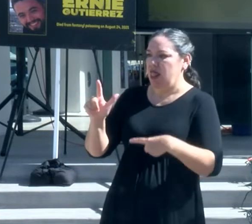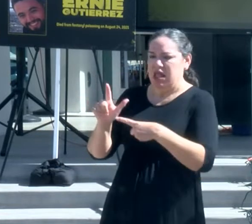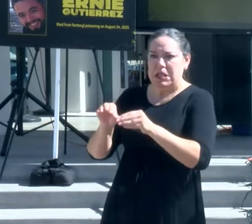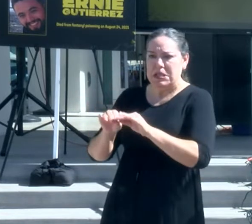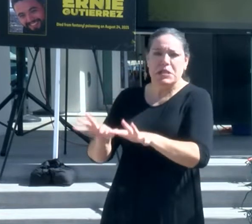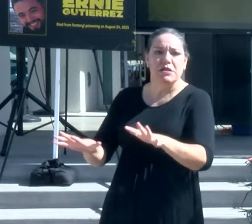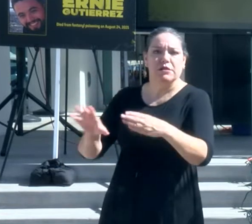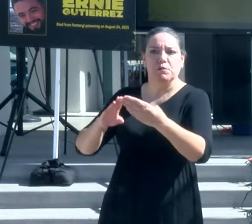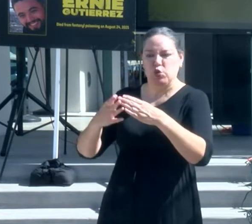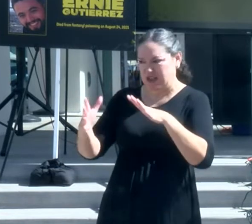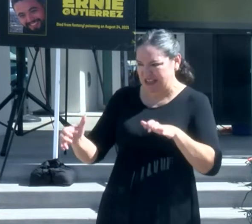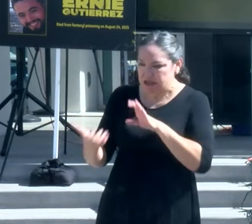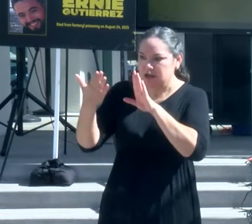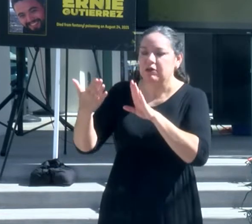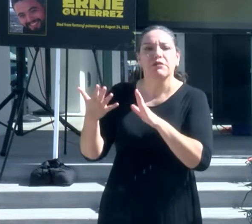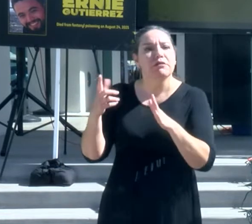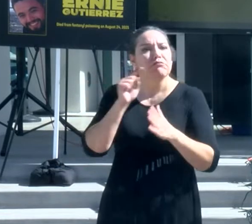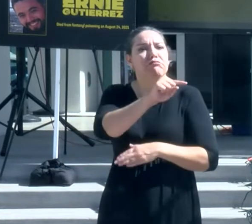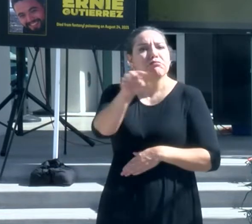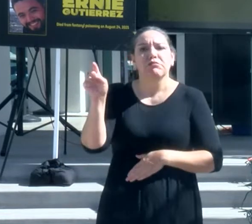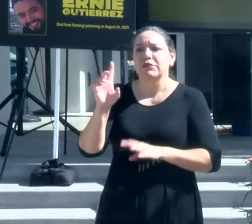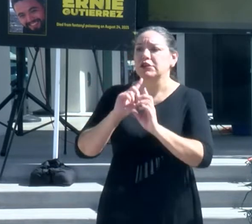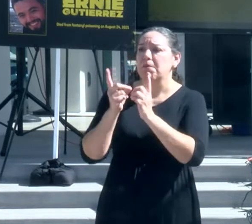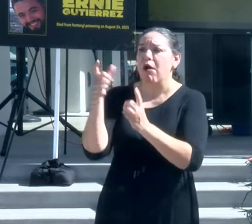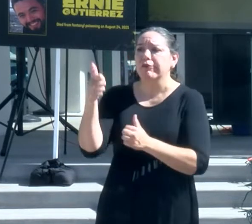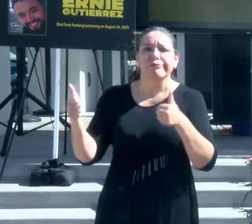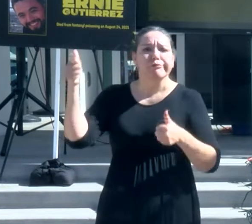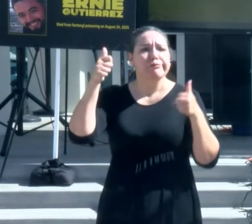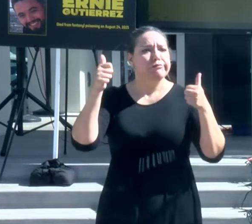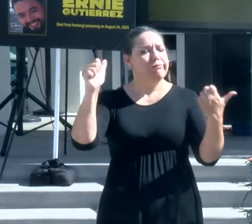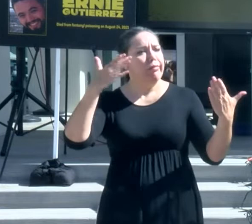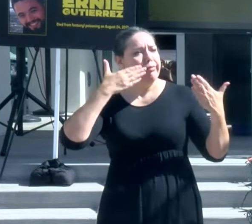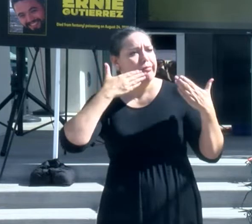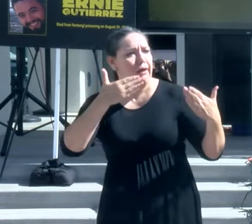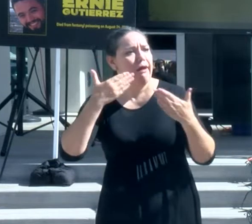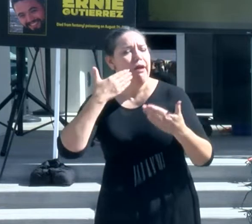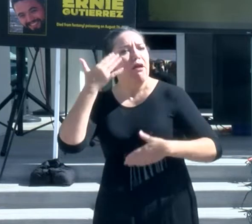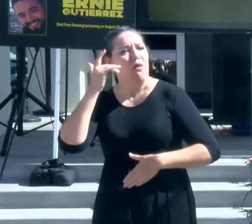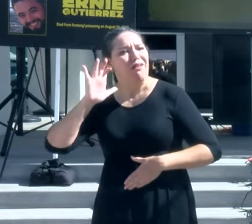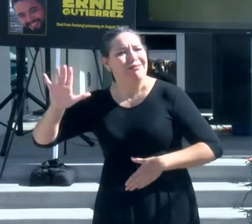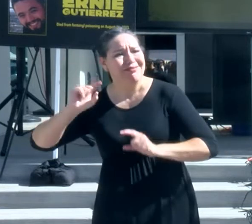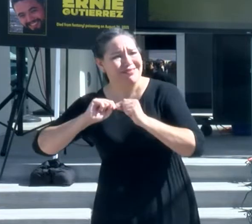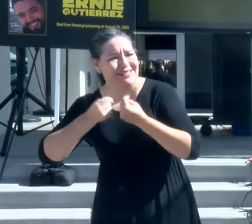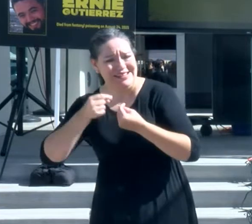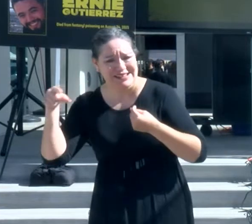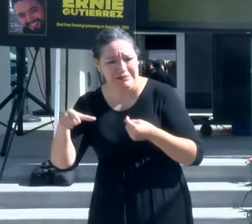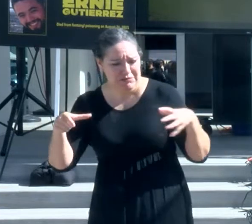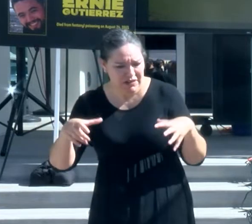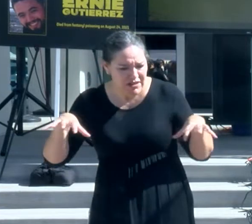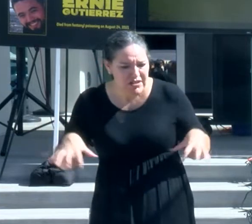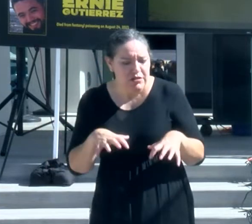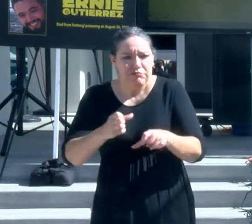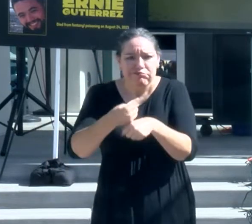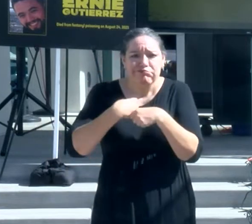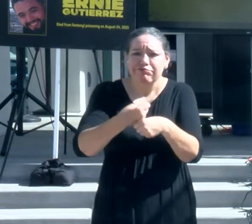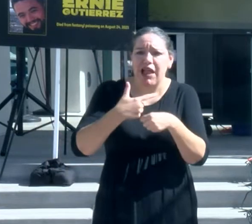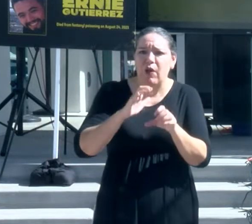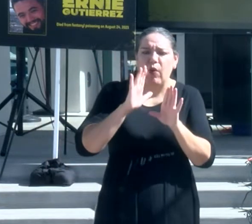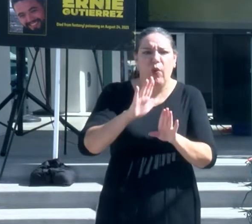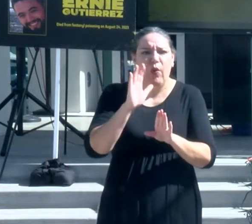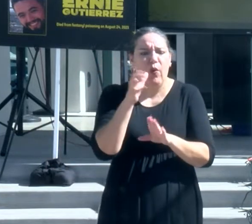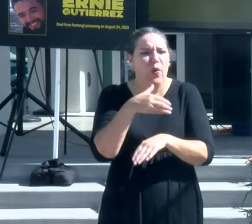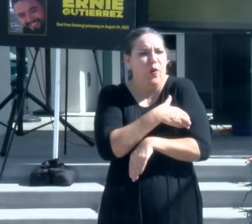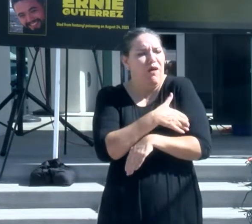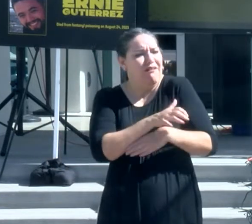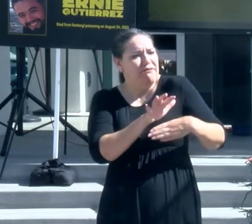communities. I want to thank those department heads for the work of their teams in creating these compelling videos to reach